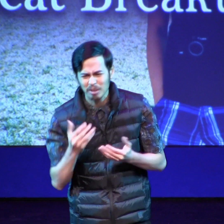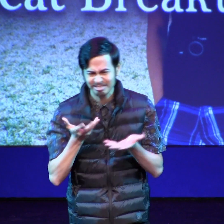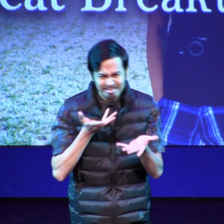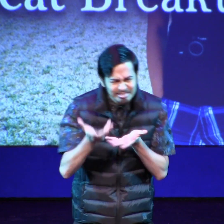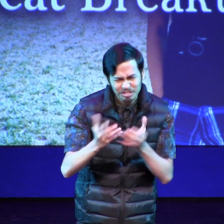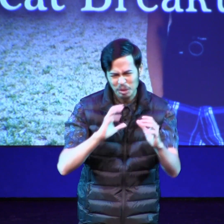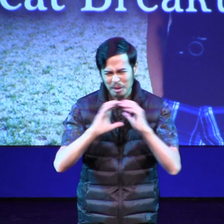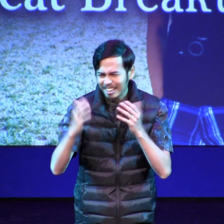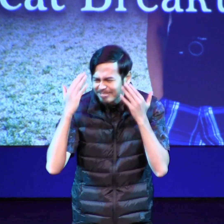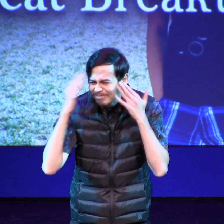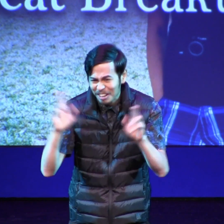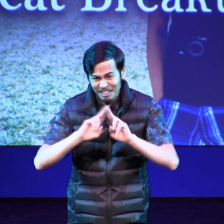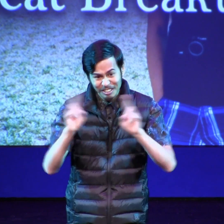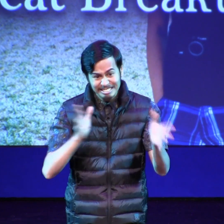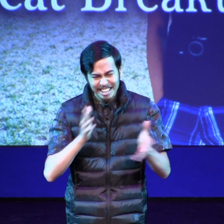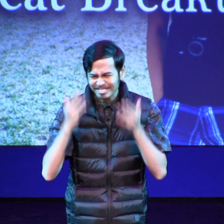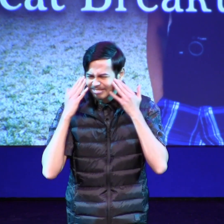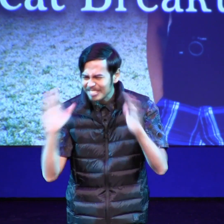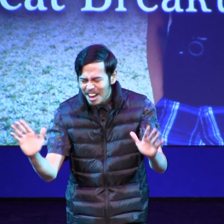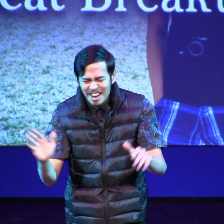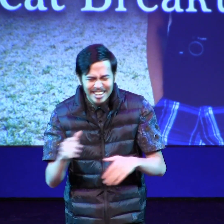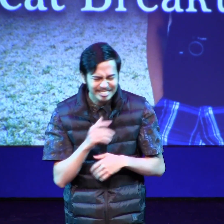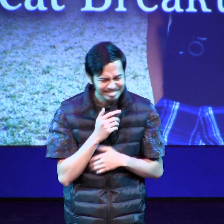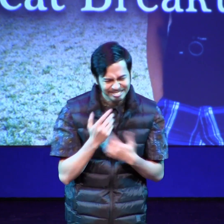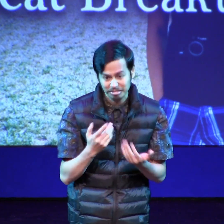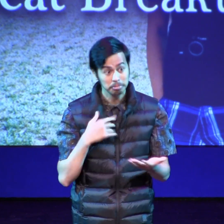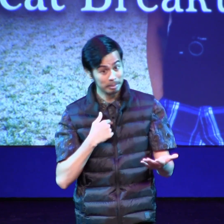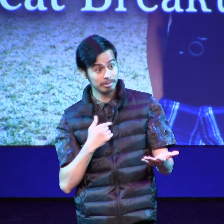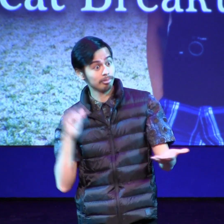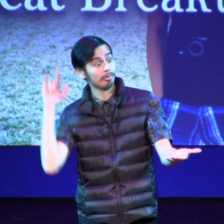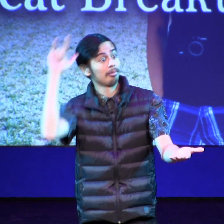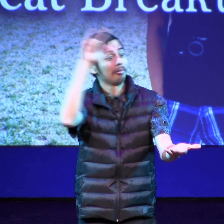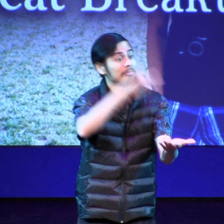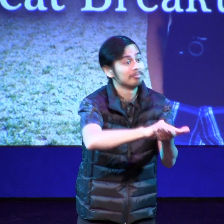I was wondering, how was I going to communicate in Turkey if I didn't know the sign language over there?